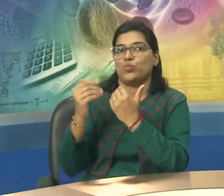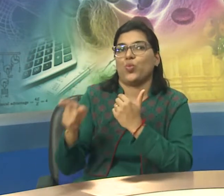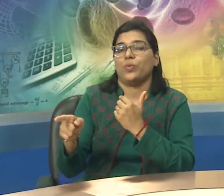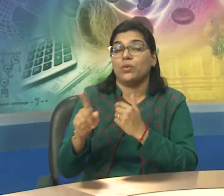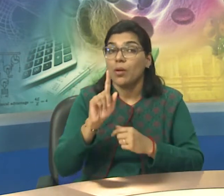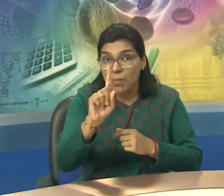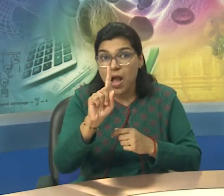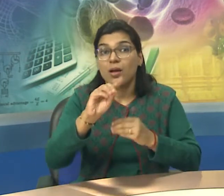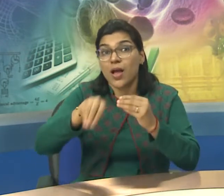only provide